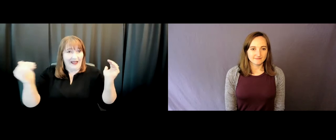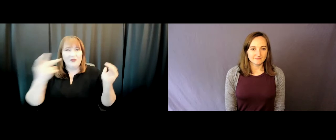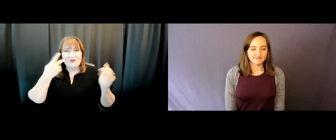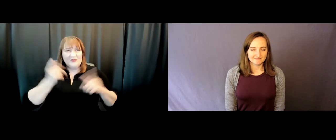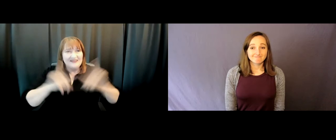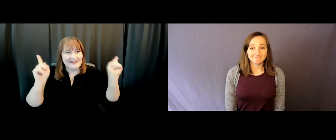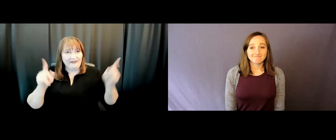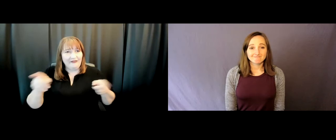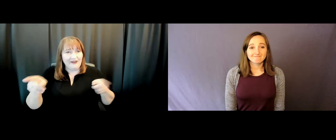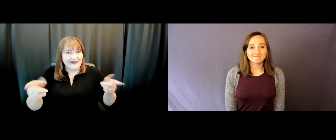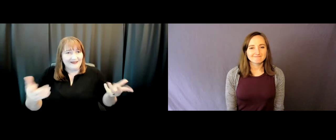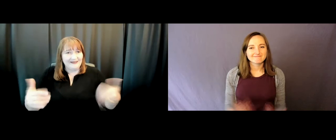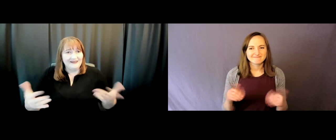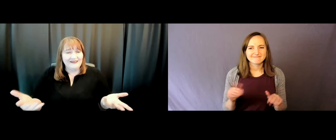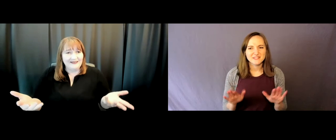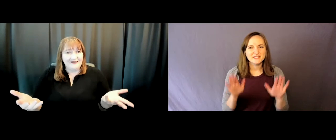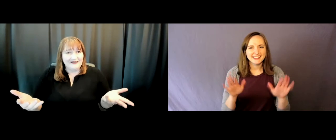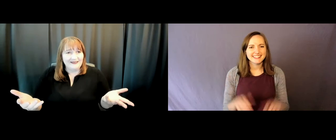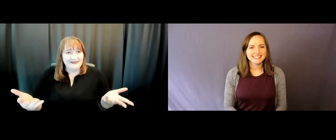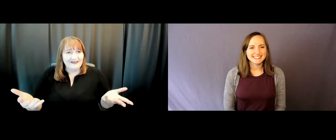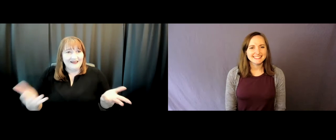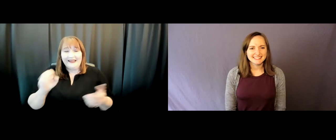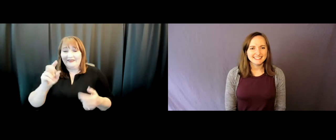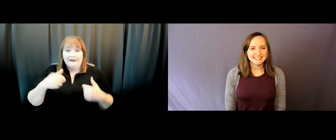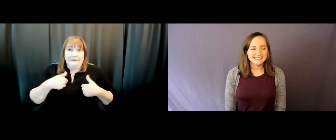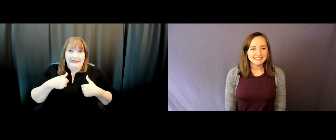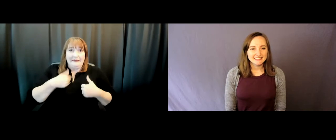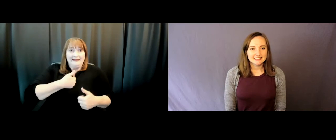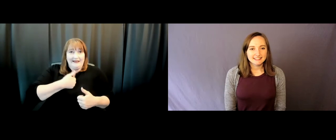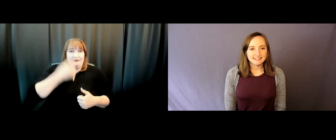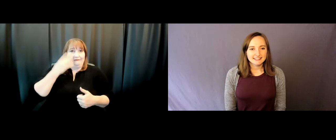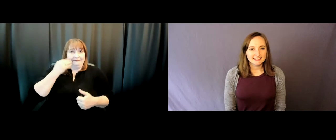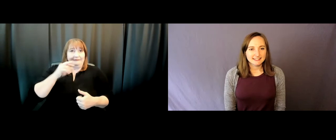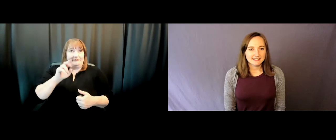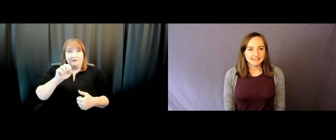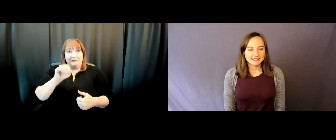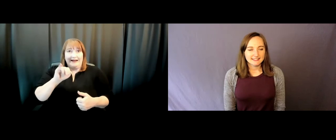mean, right. Yeah. Even if it was just me getting the Reiki, I think